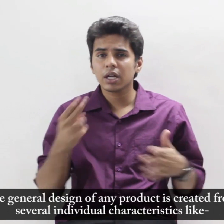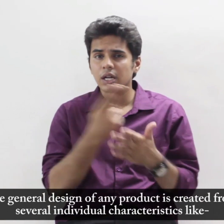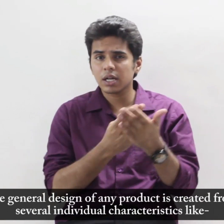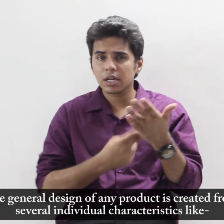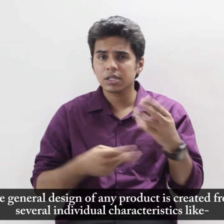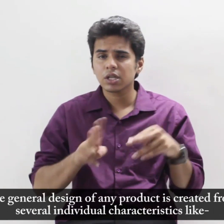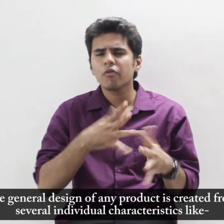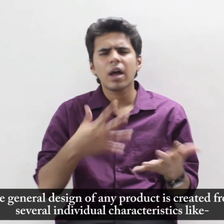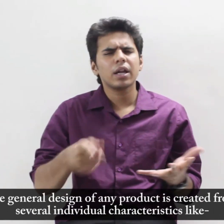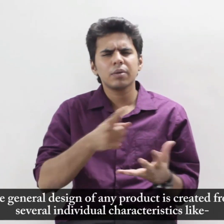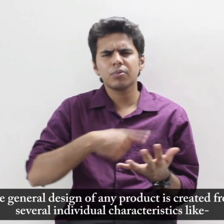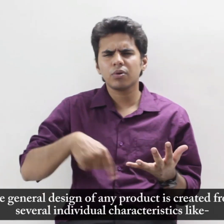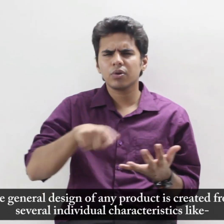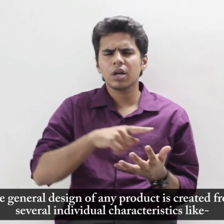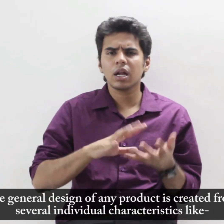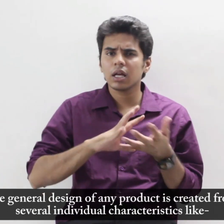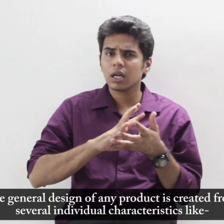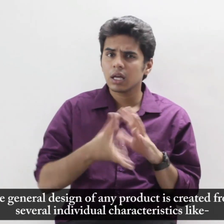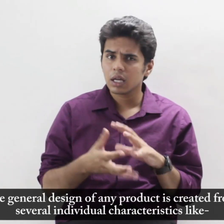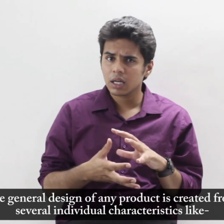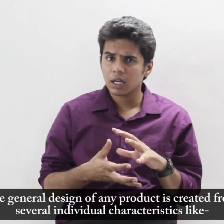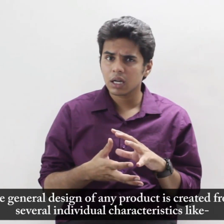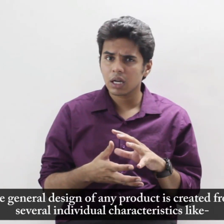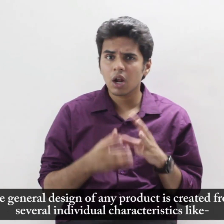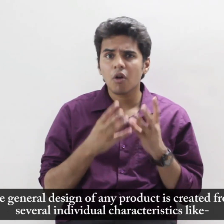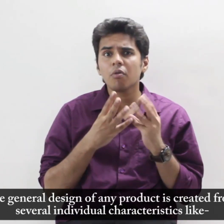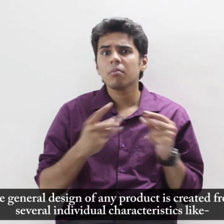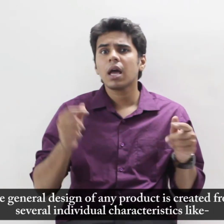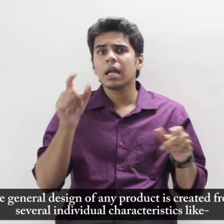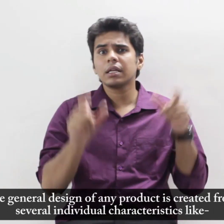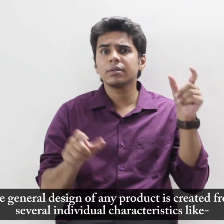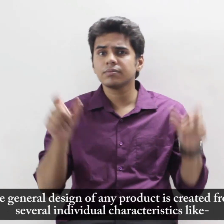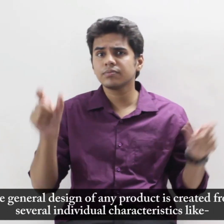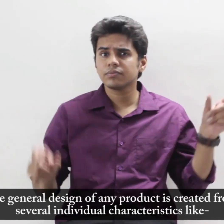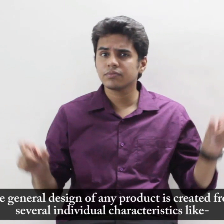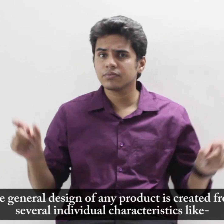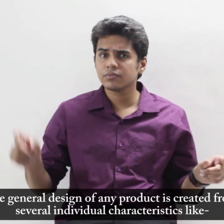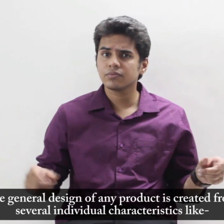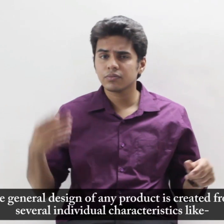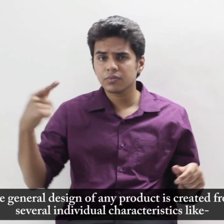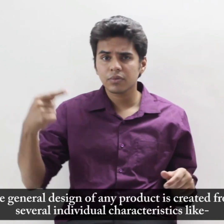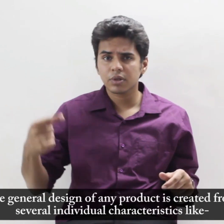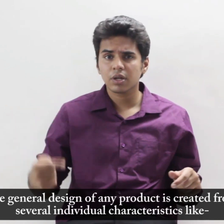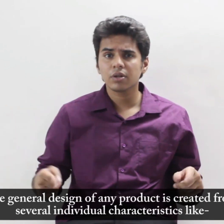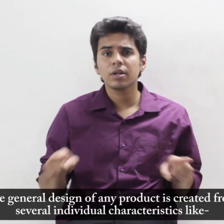The general design of any product is created from the several individual characteristics like